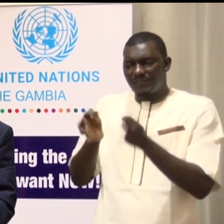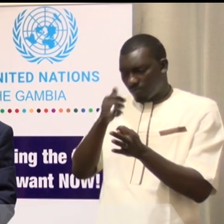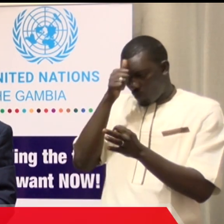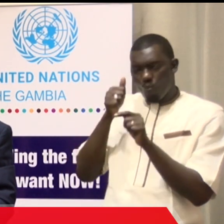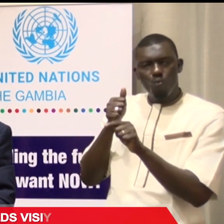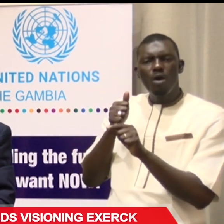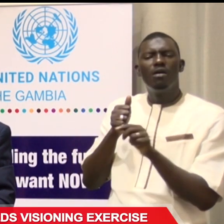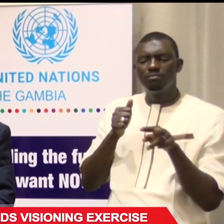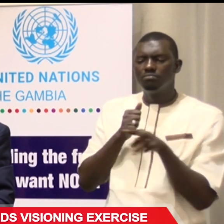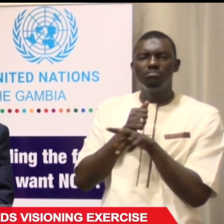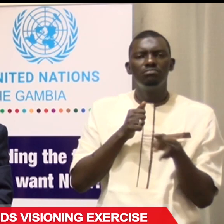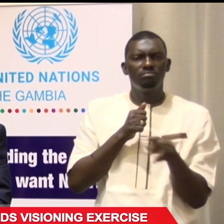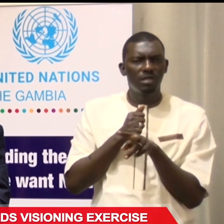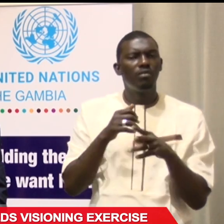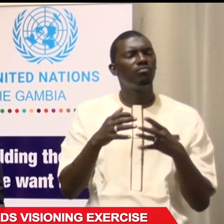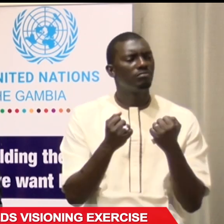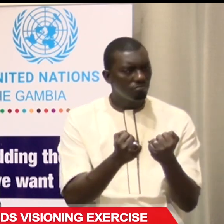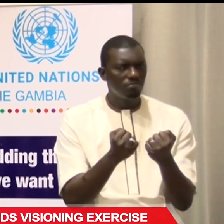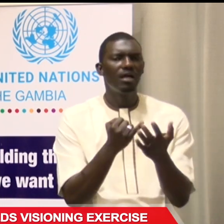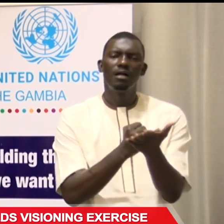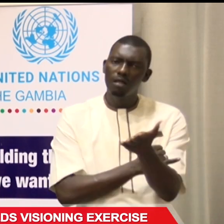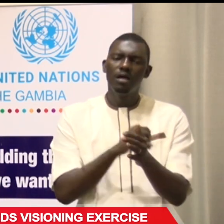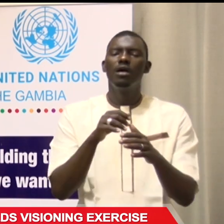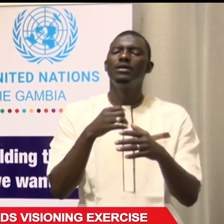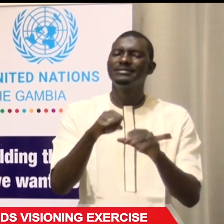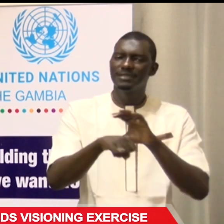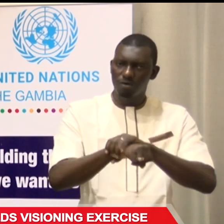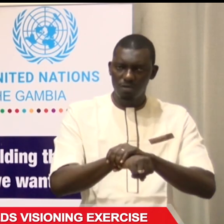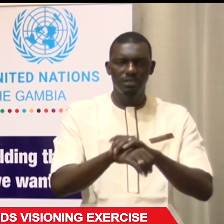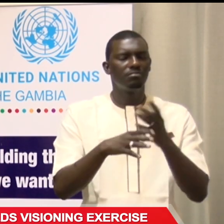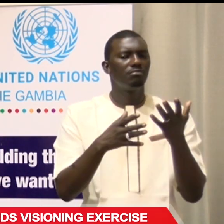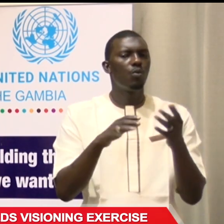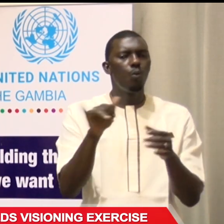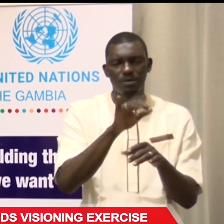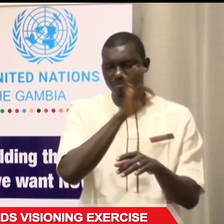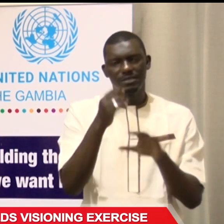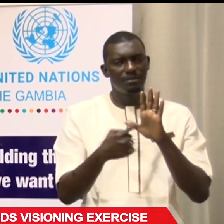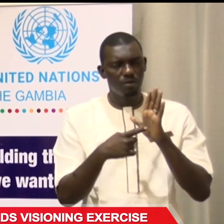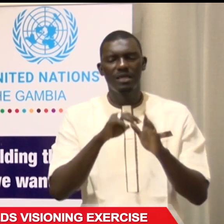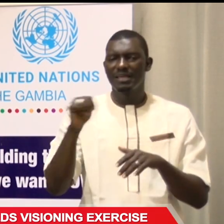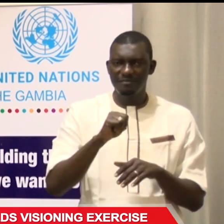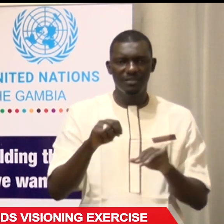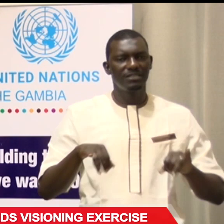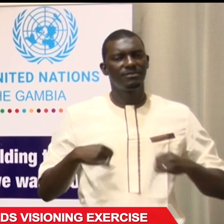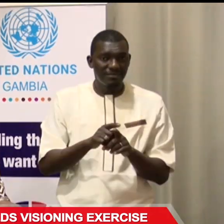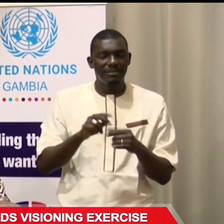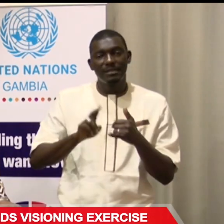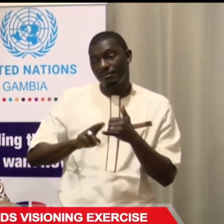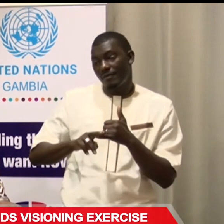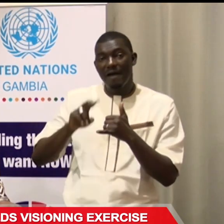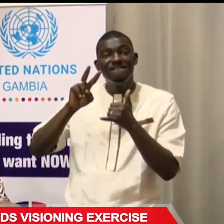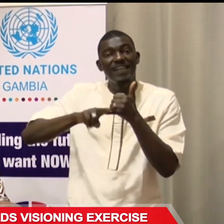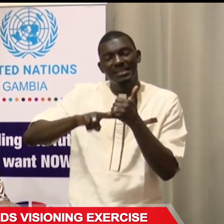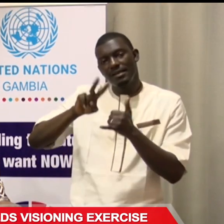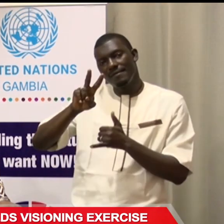for enhanced ownership on the part of the stakeholders, which is crucial for effective implementation. According